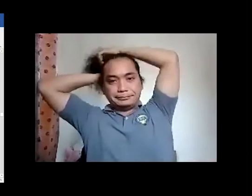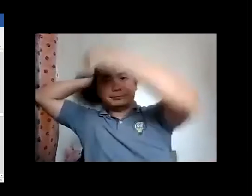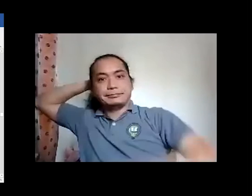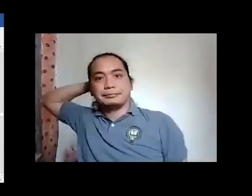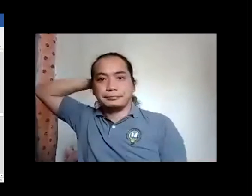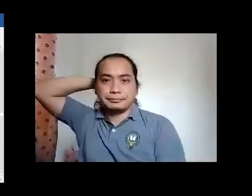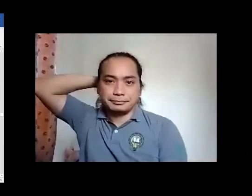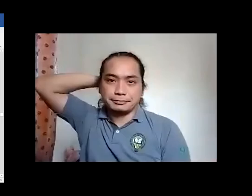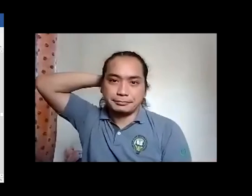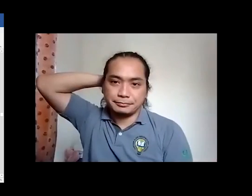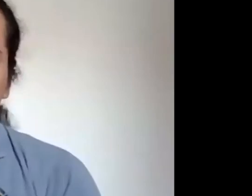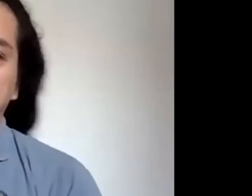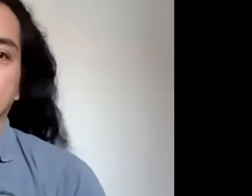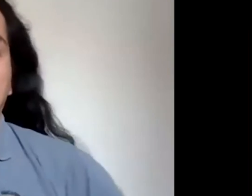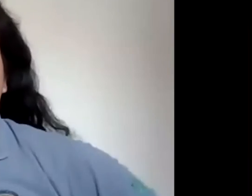Sure.